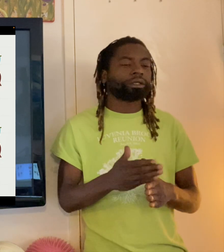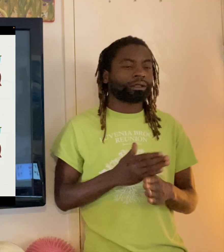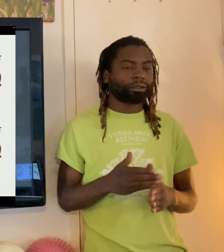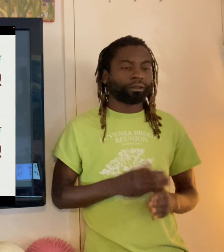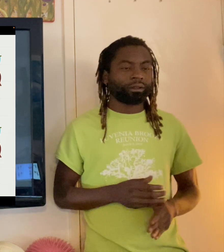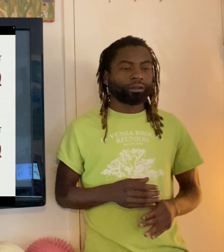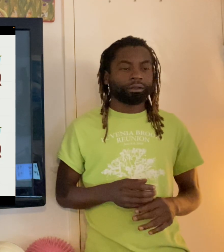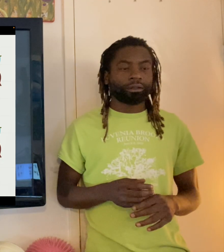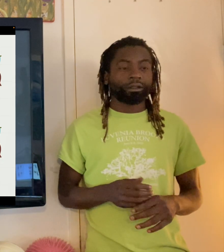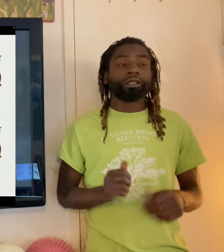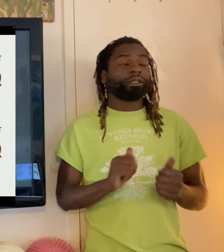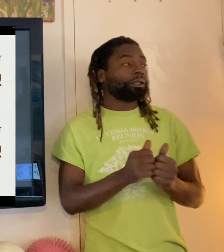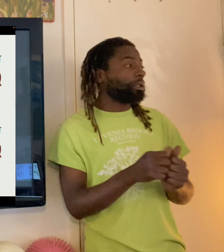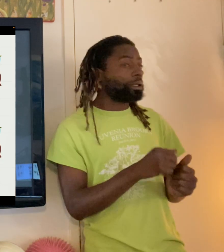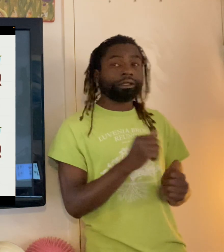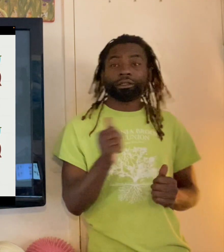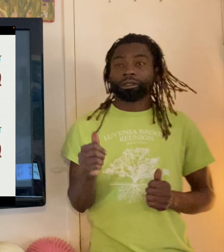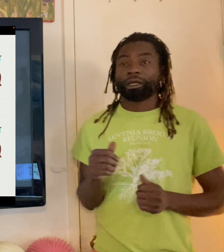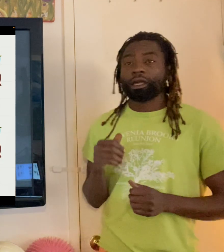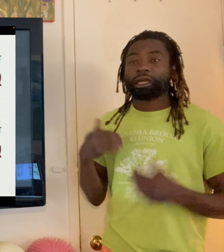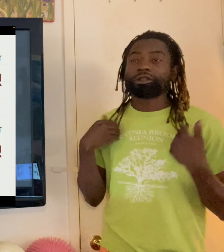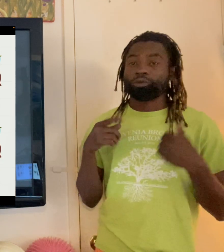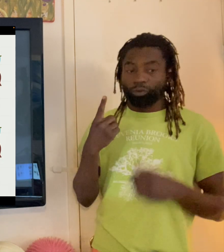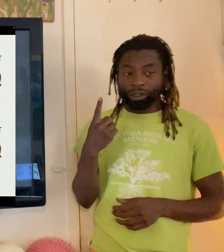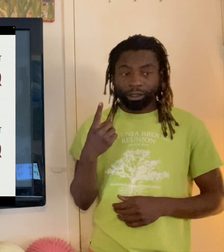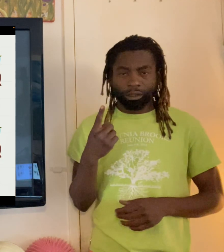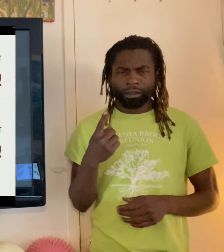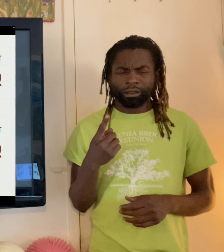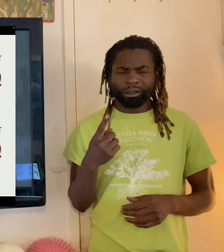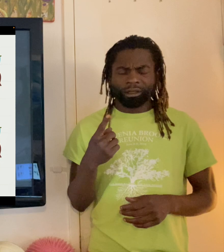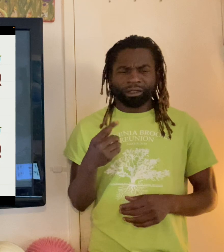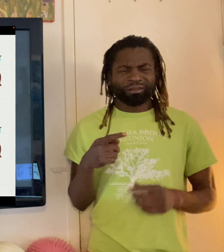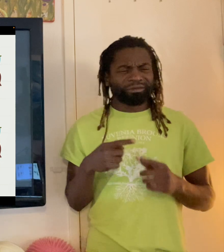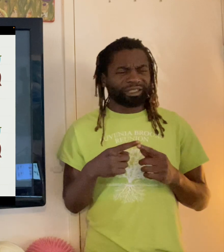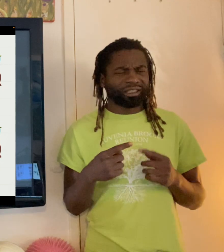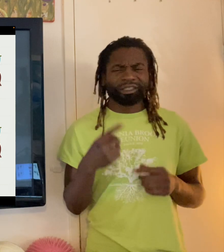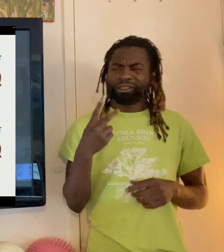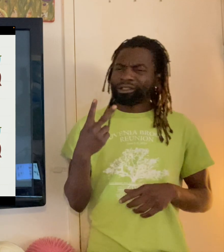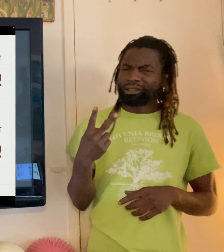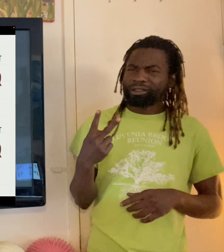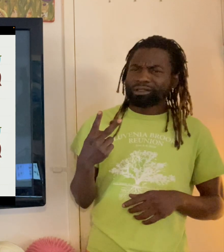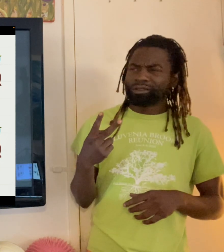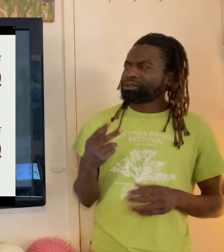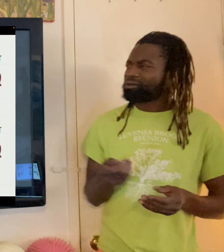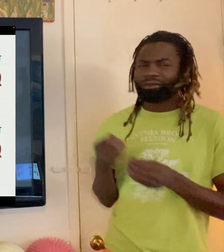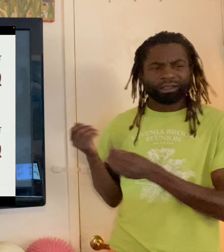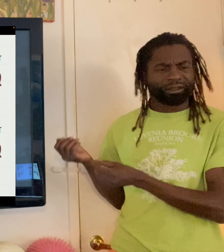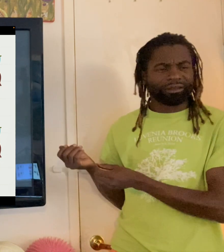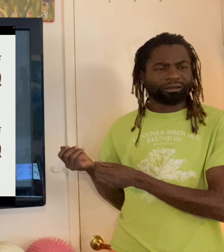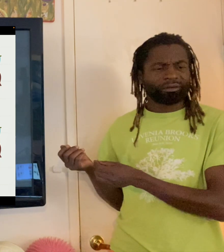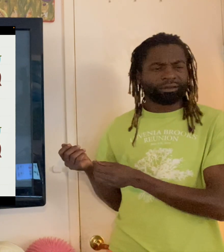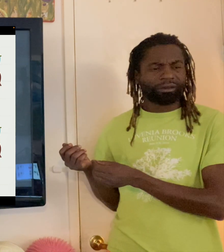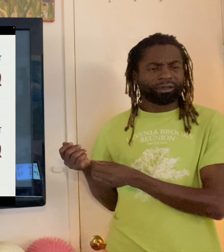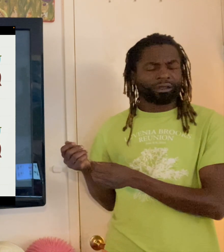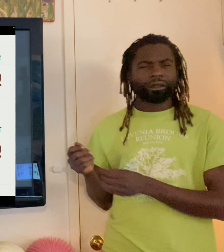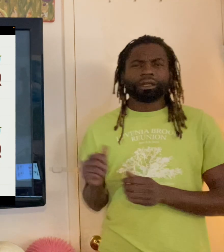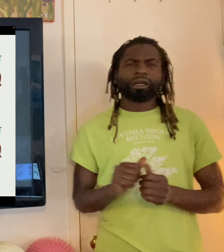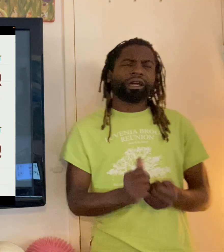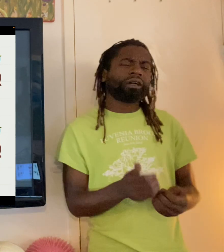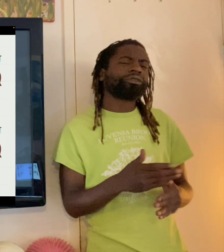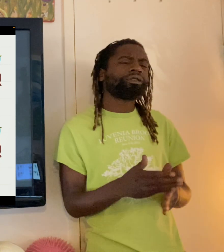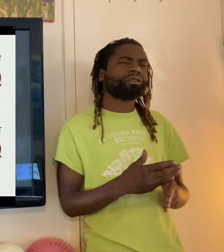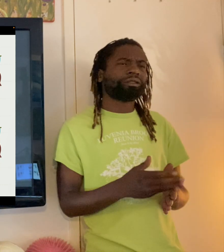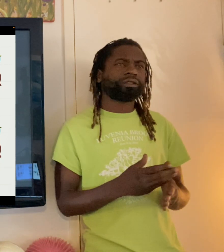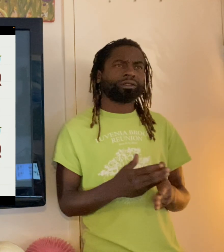Now each Kevin has 1 cookie, but there are 2 cookies left. How can we share them fairly?